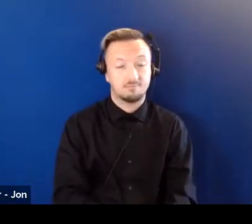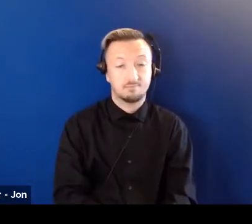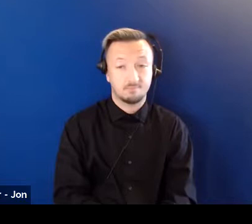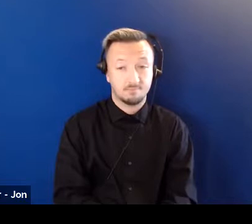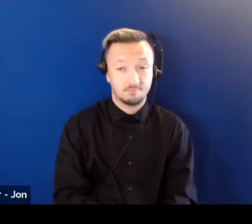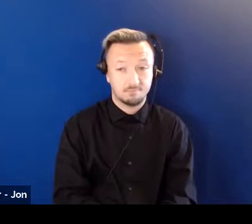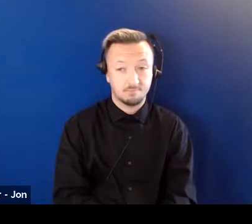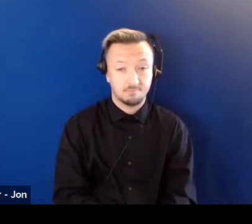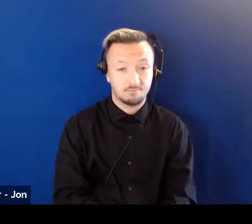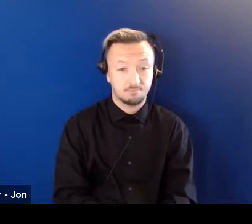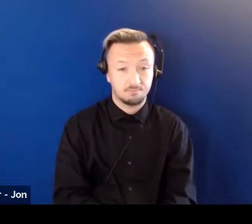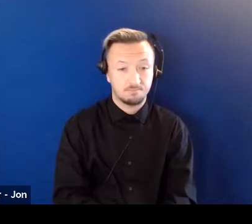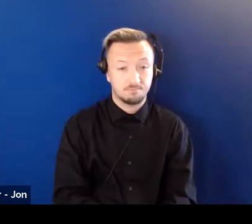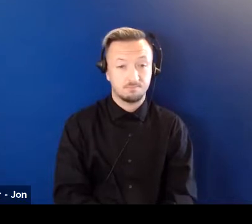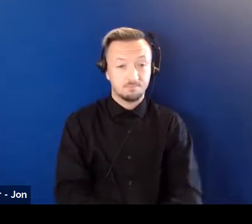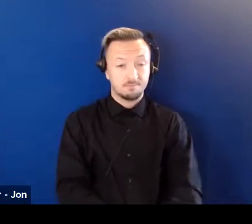Well,